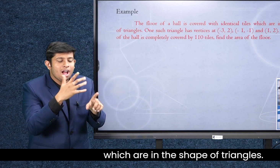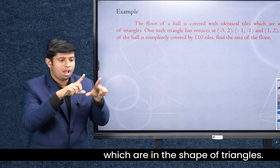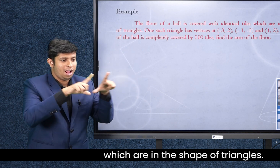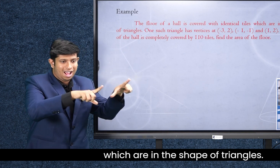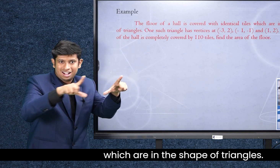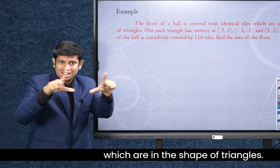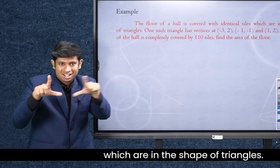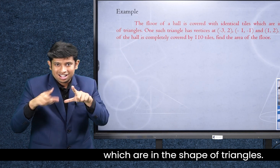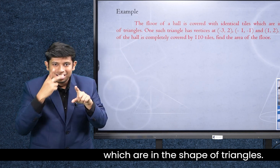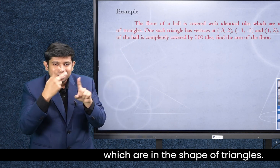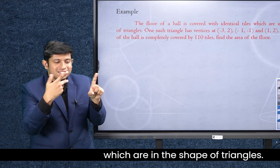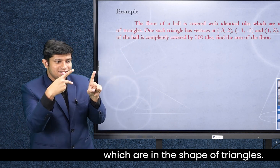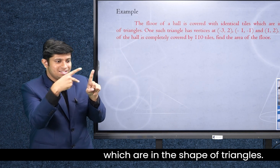shape of triangles.